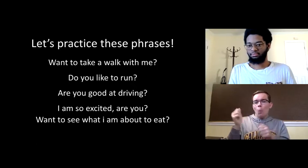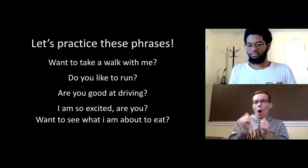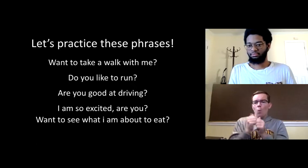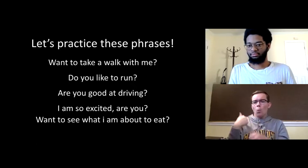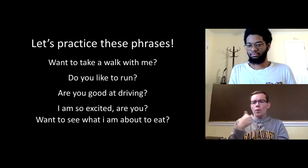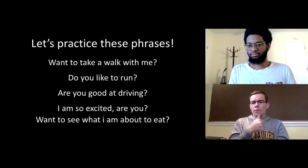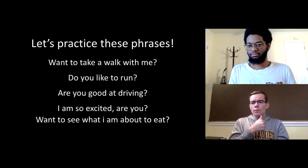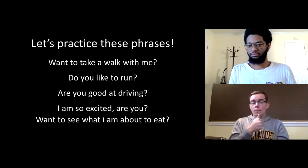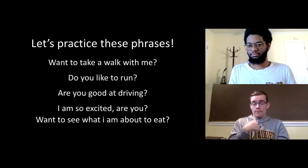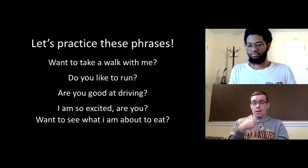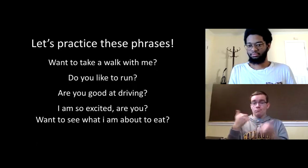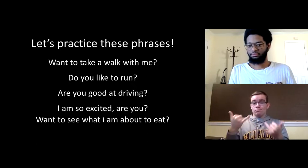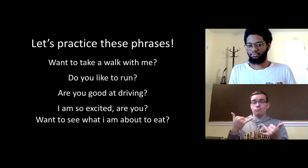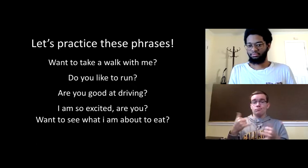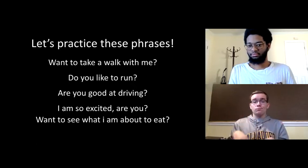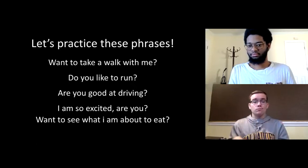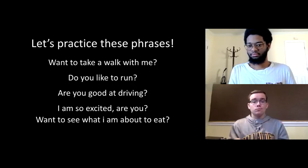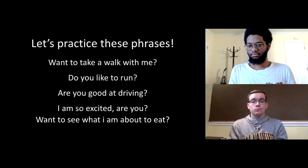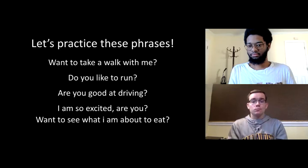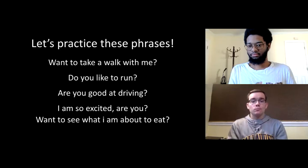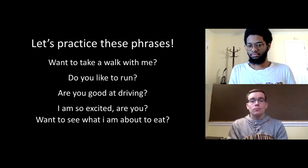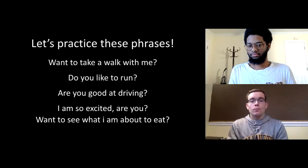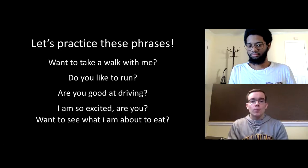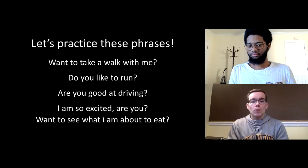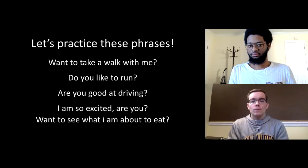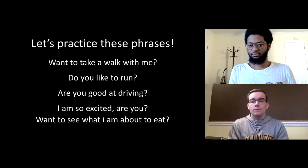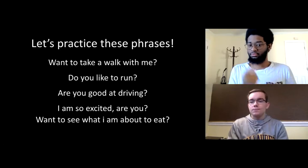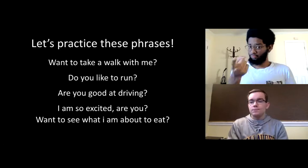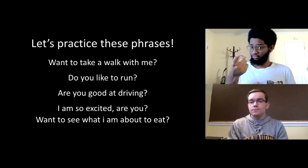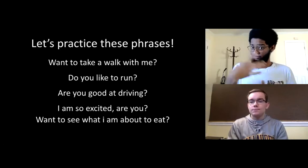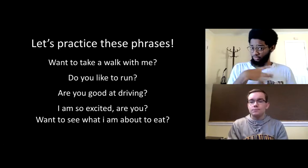The first one, do you want to take a walk with me?